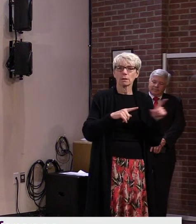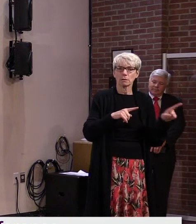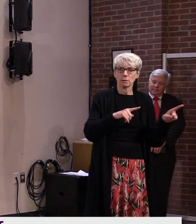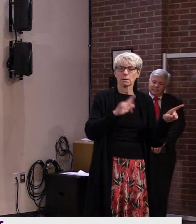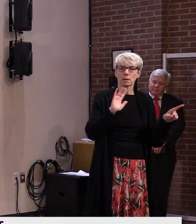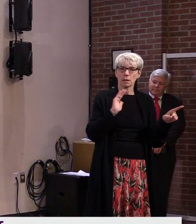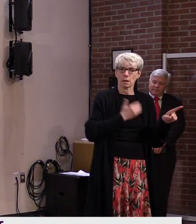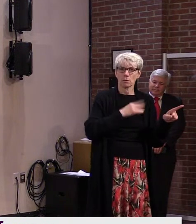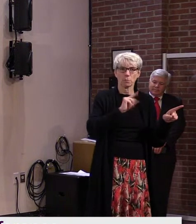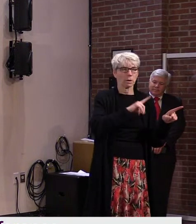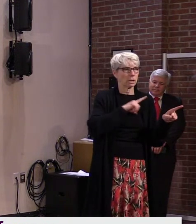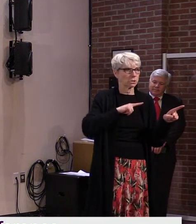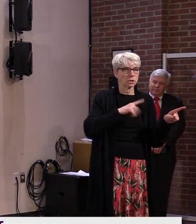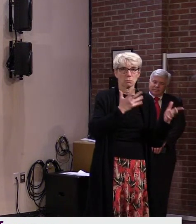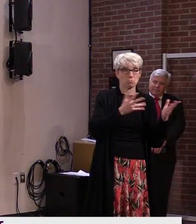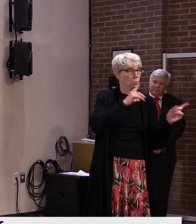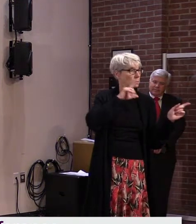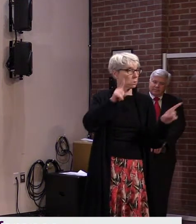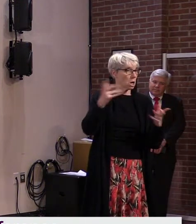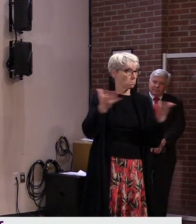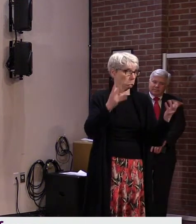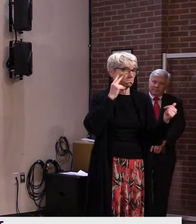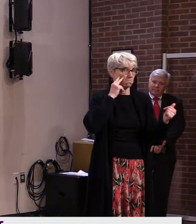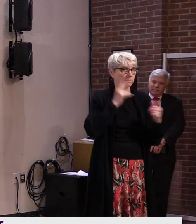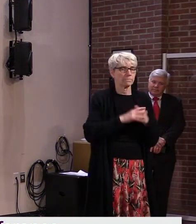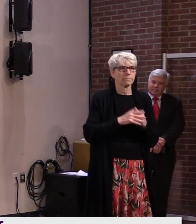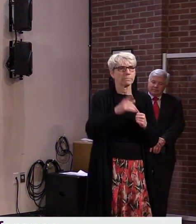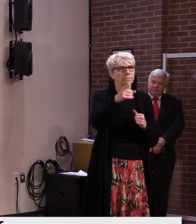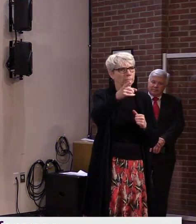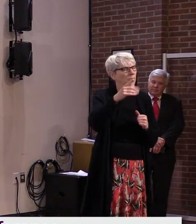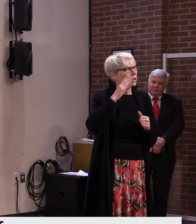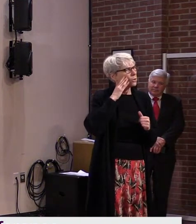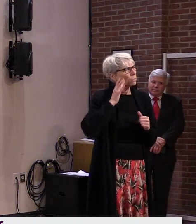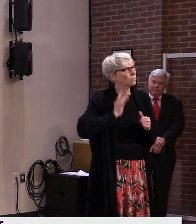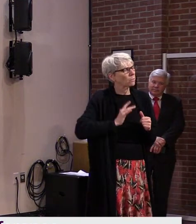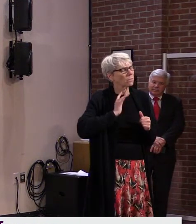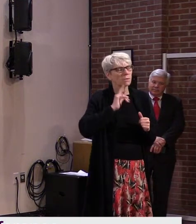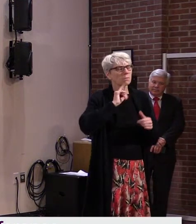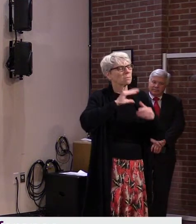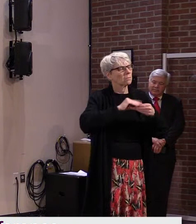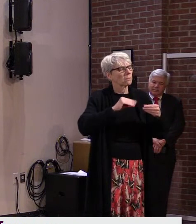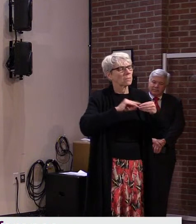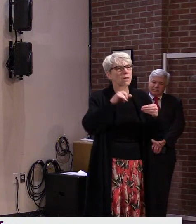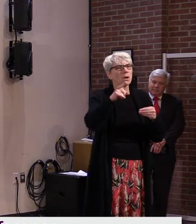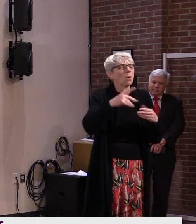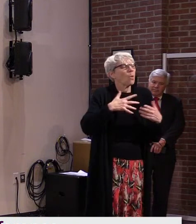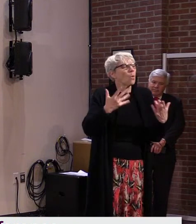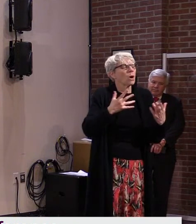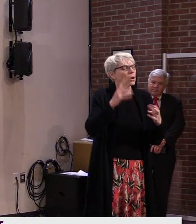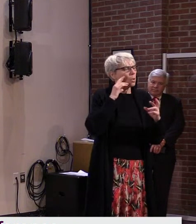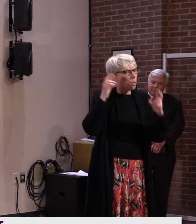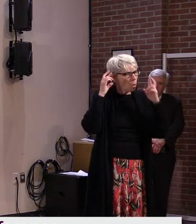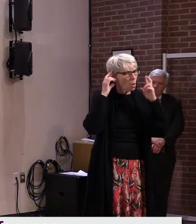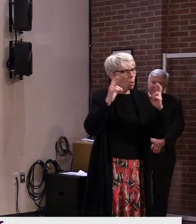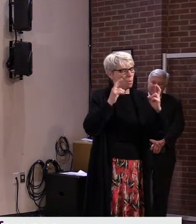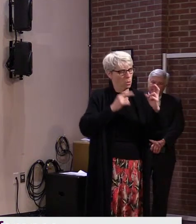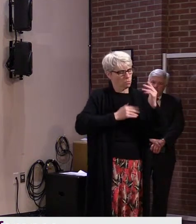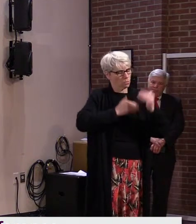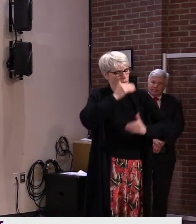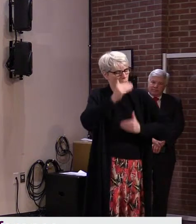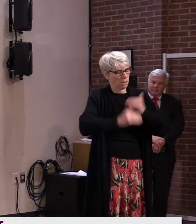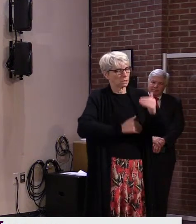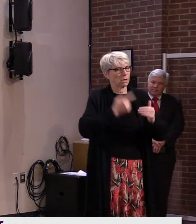will react accordingly. I know you've spoken about this before. What process would you like to see followed when it comes